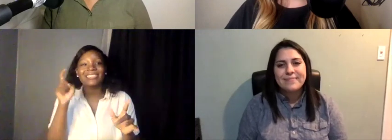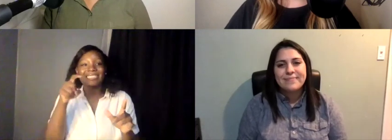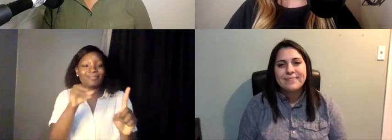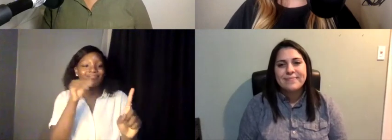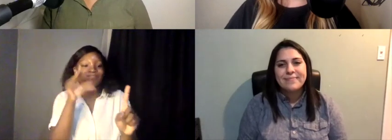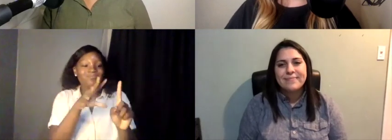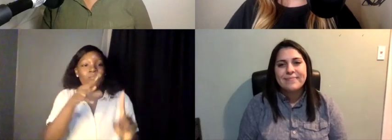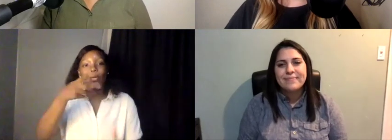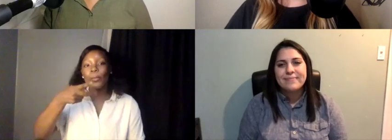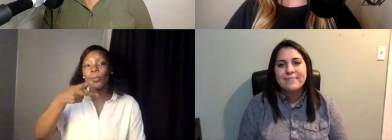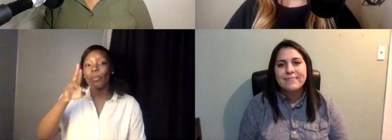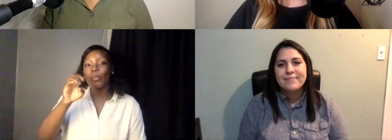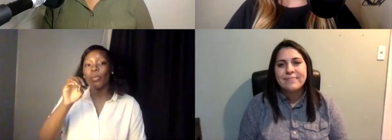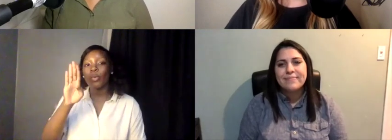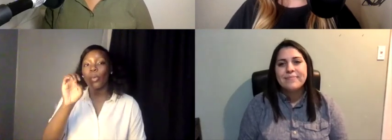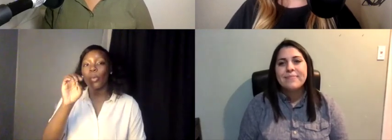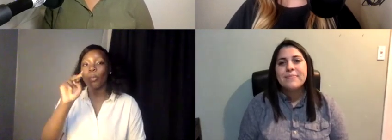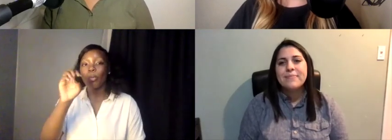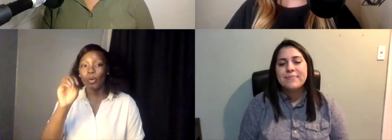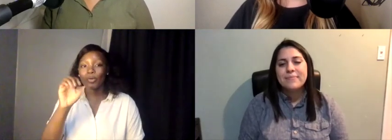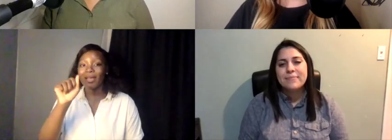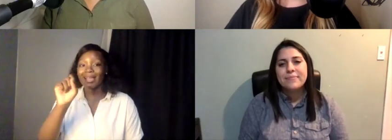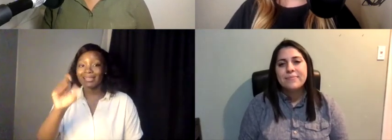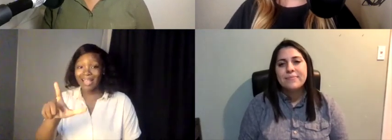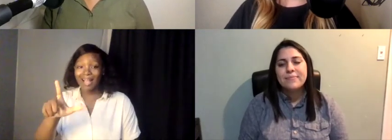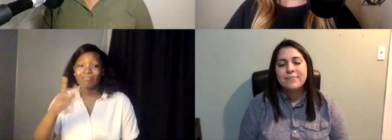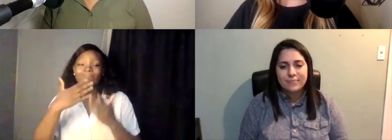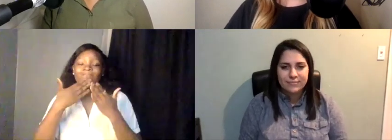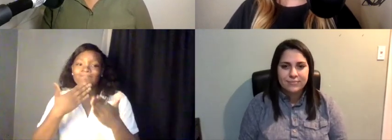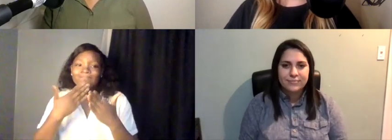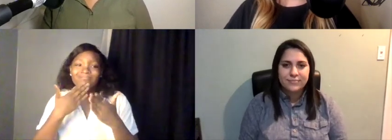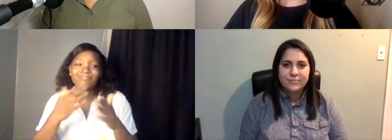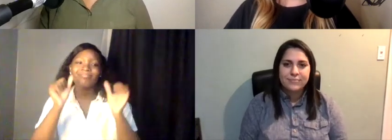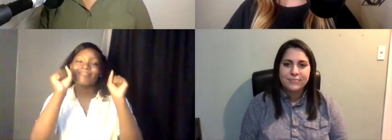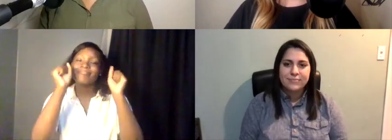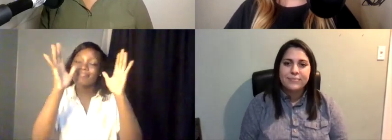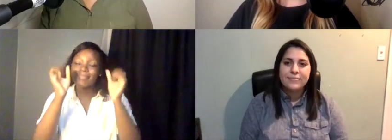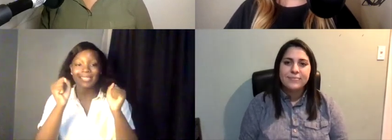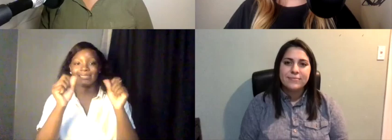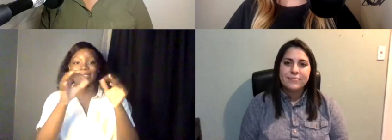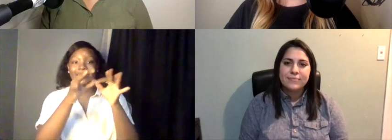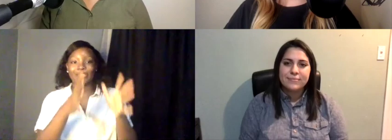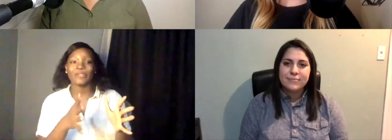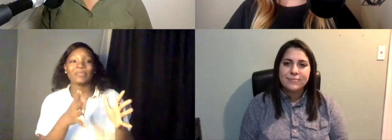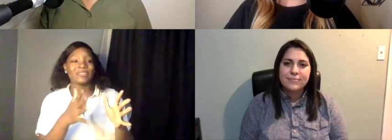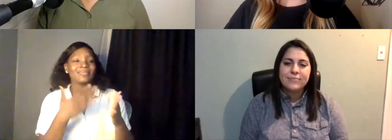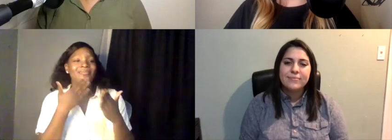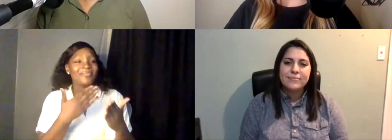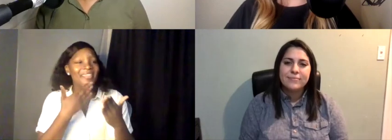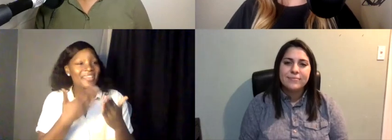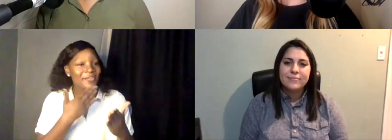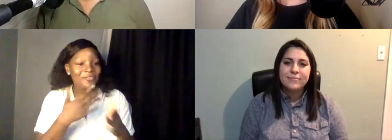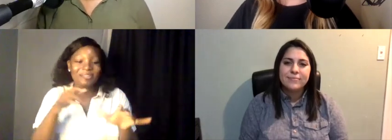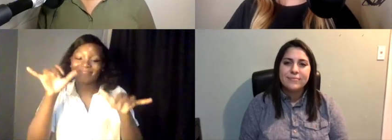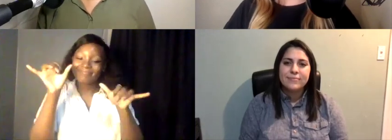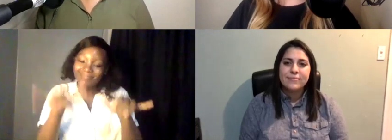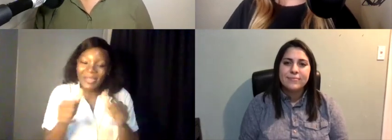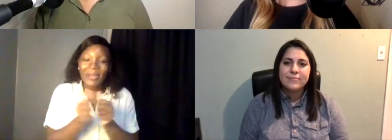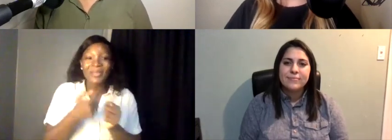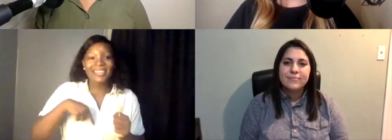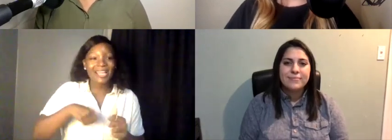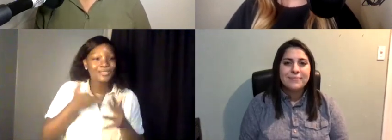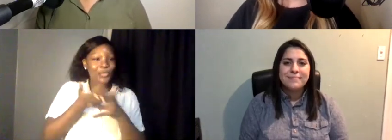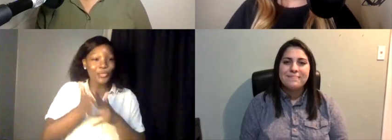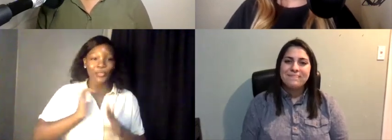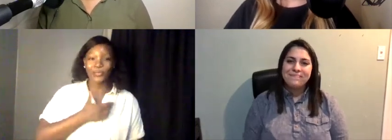so much for the amazing interpreters and always sticking with us through all of this, through all of our bullshit. Yes, they're the